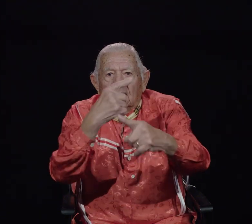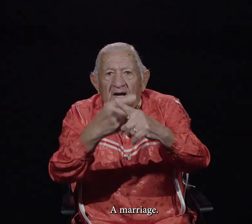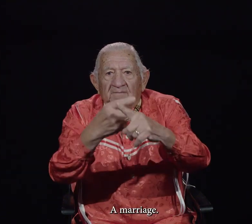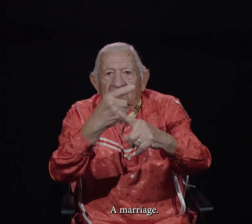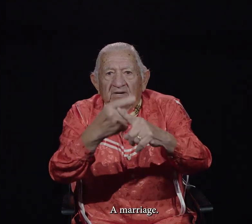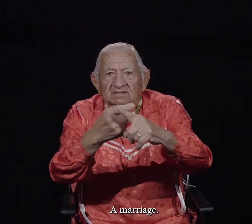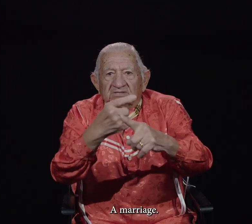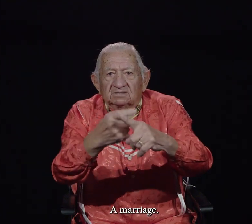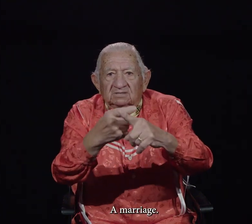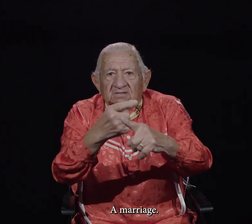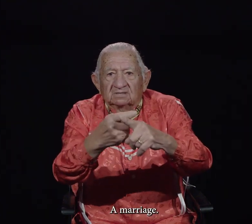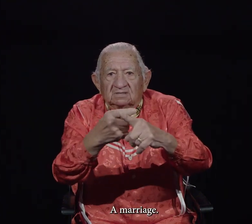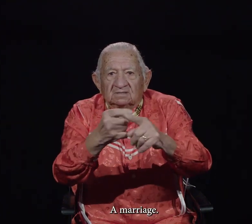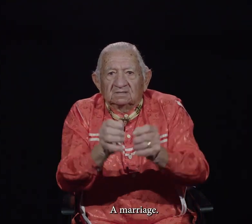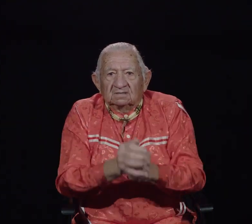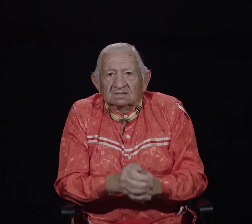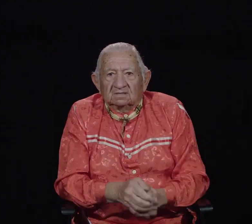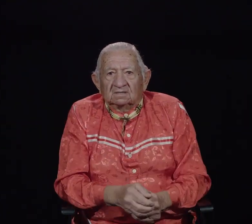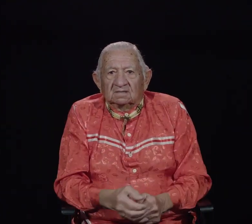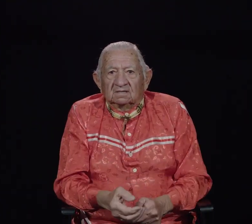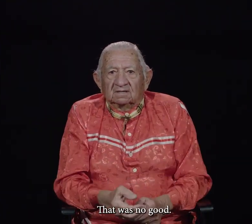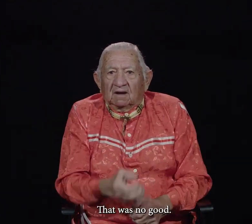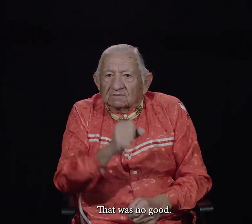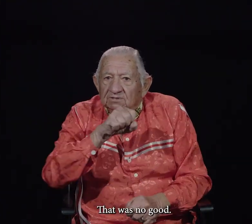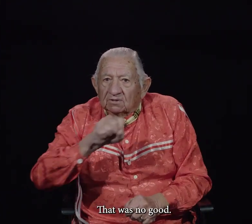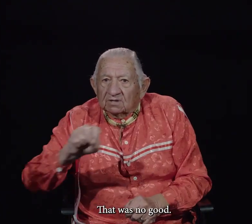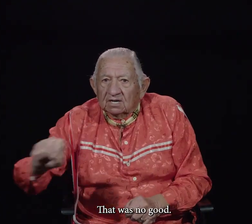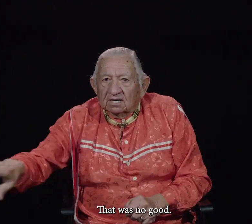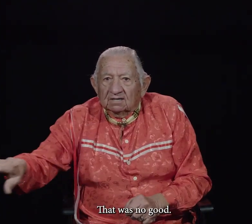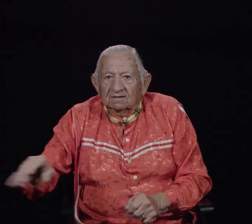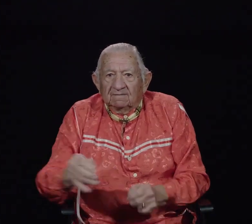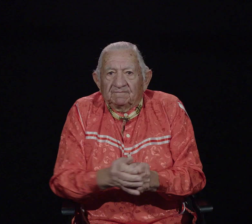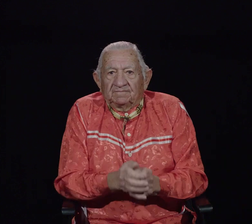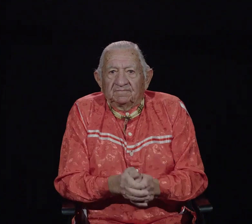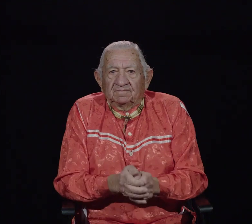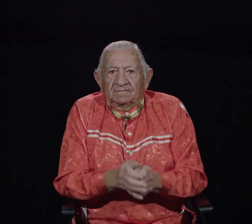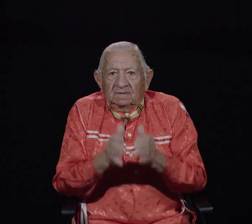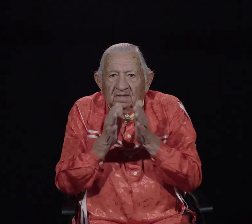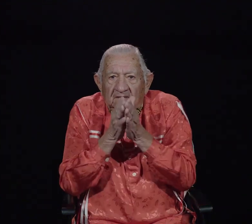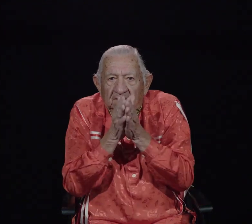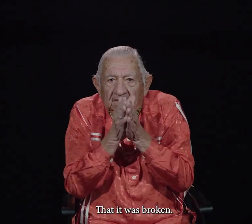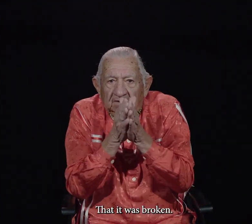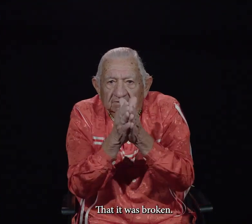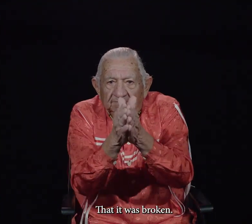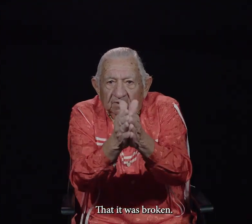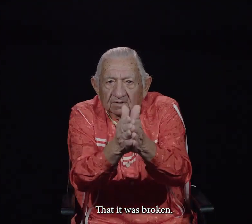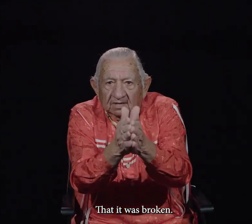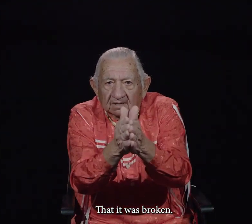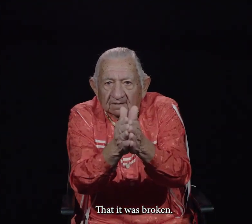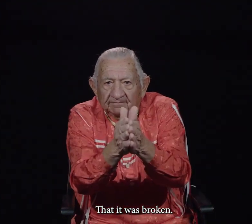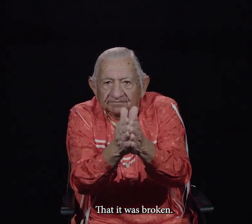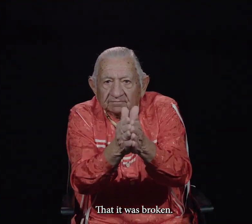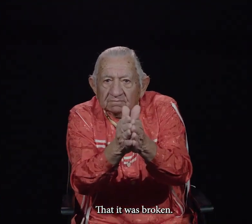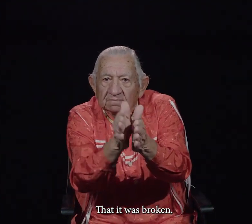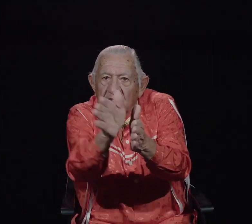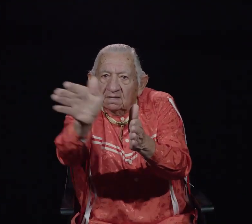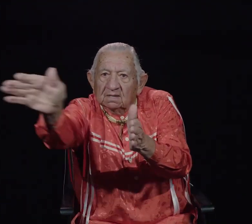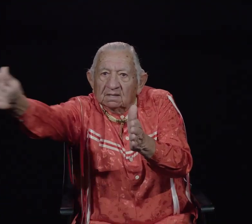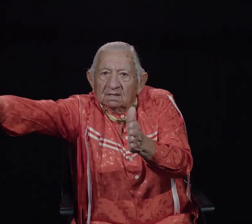a marriage that was no good, that it was broken.